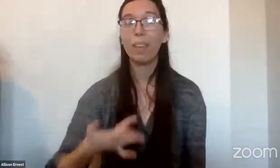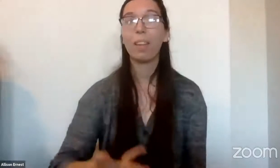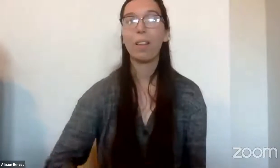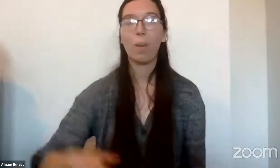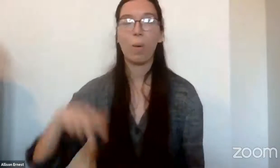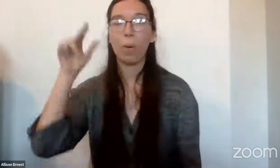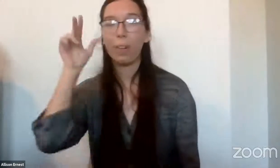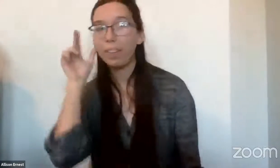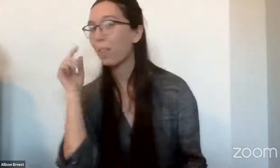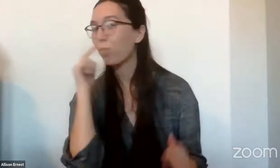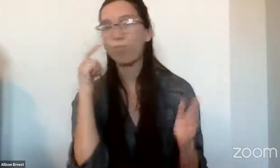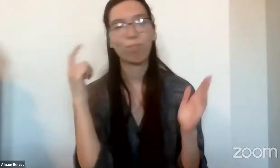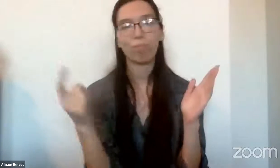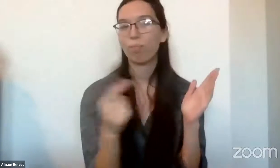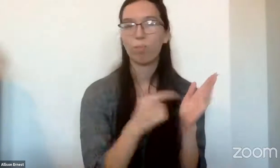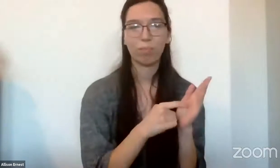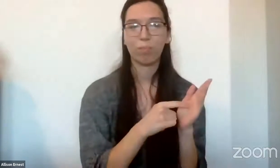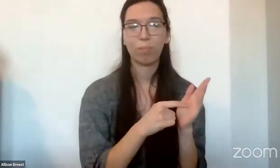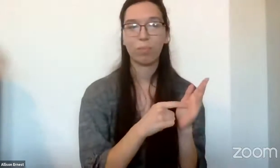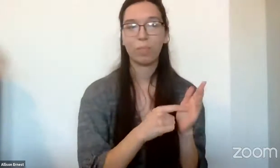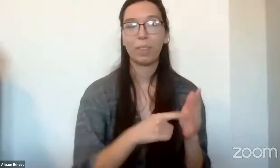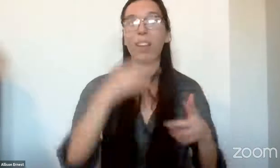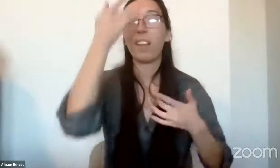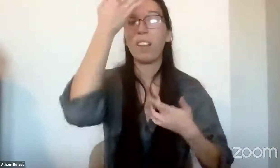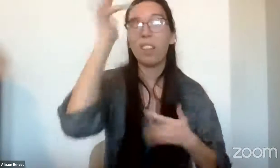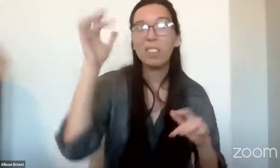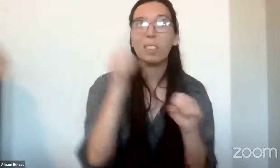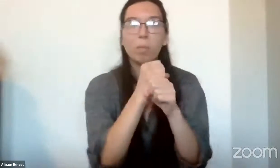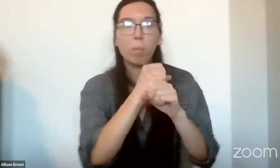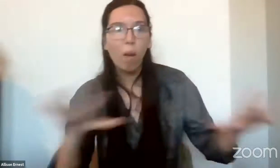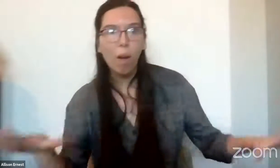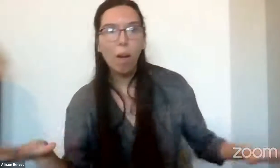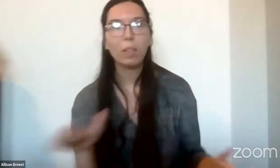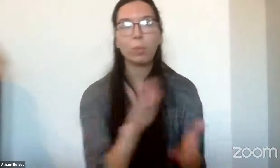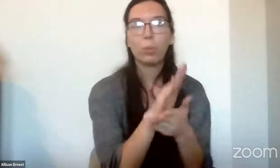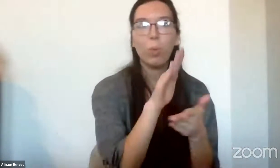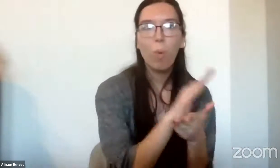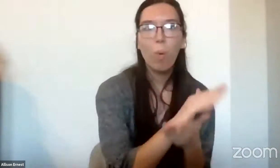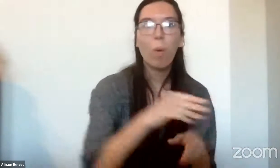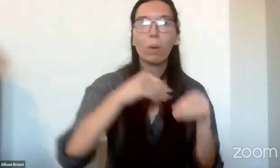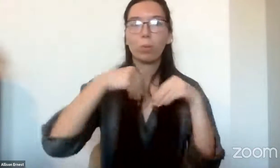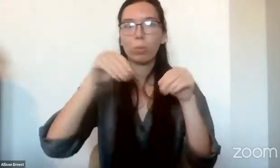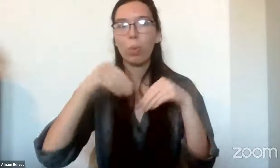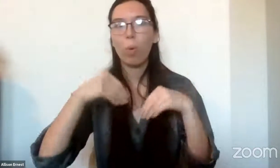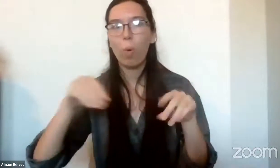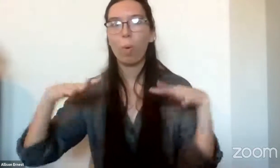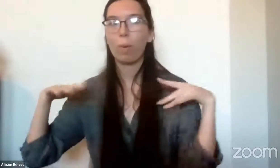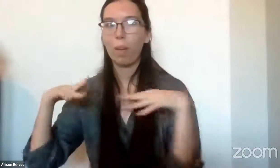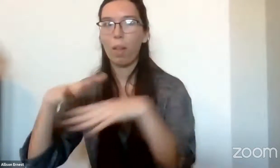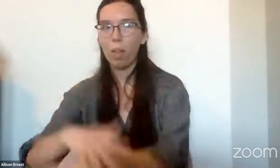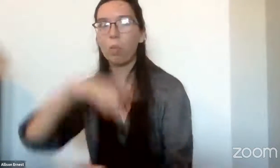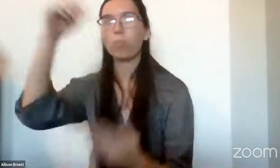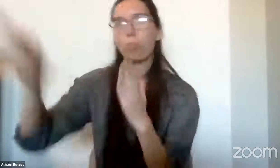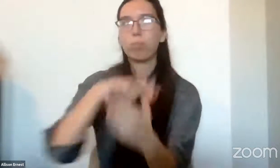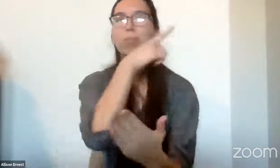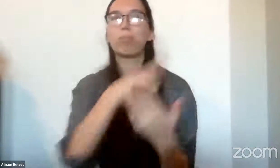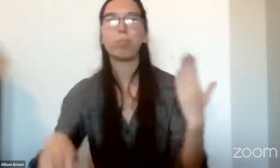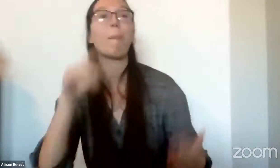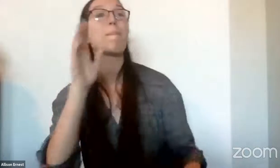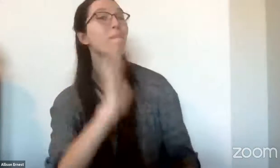writer and poet. In fact, I was just on a Zoom call with Ray with the Hymn Society last